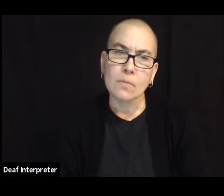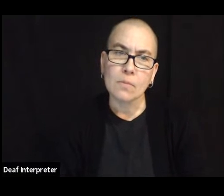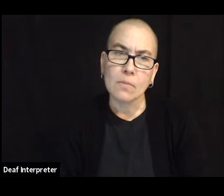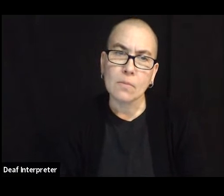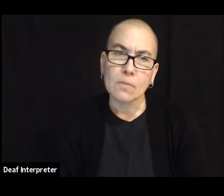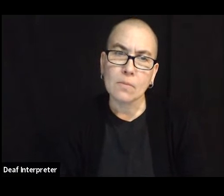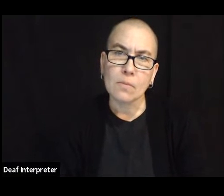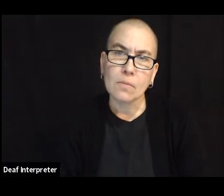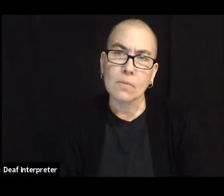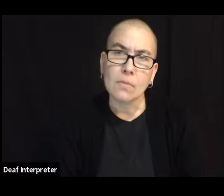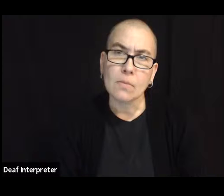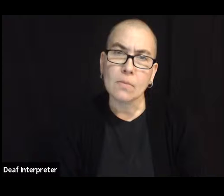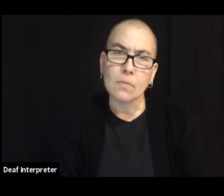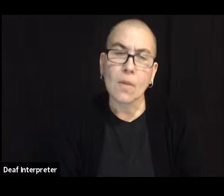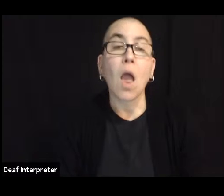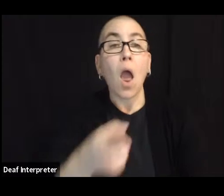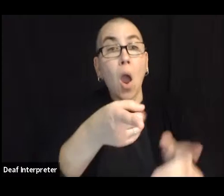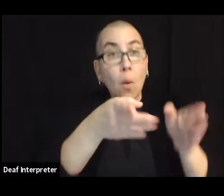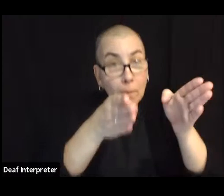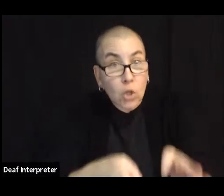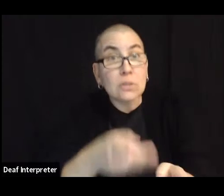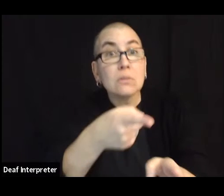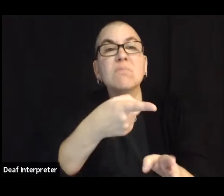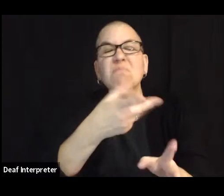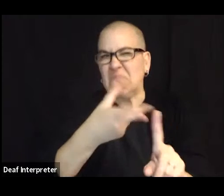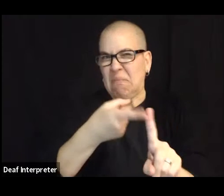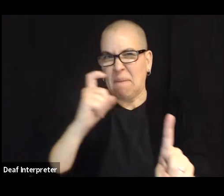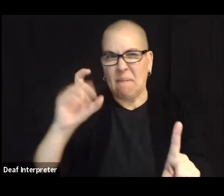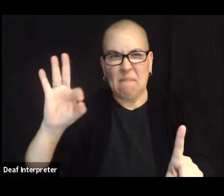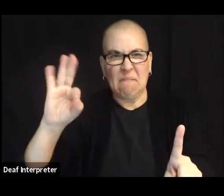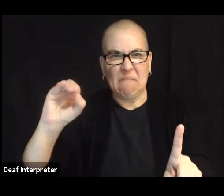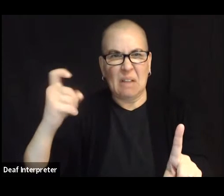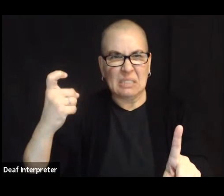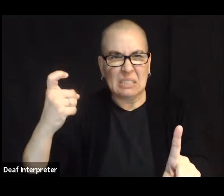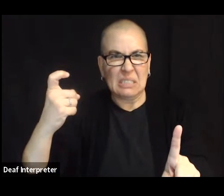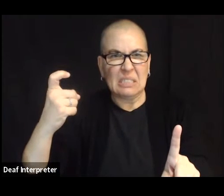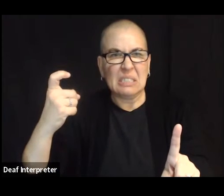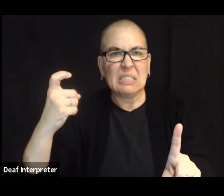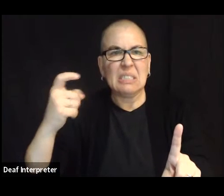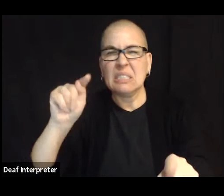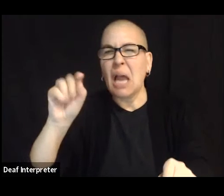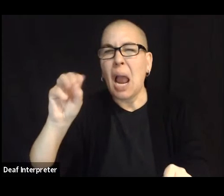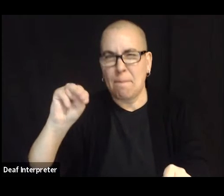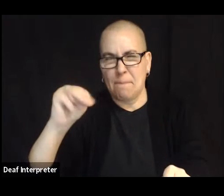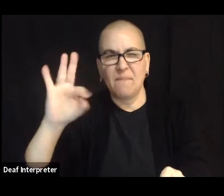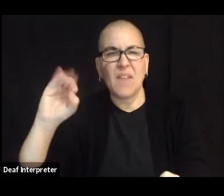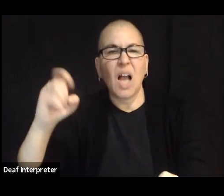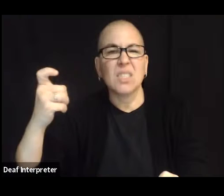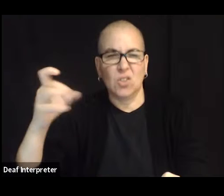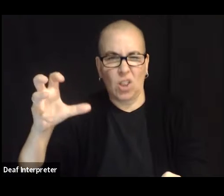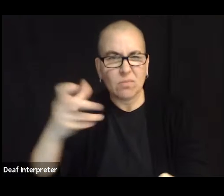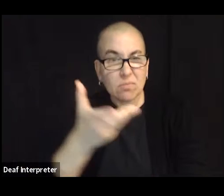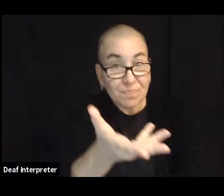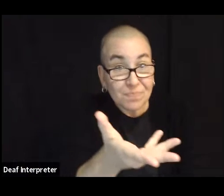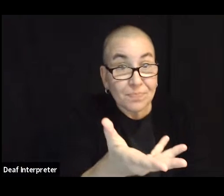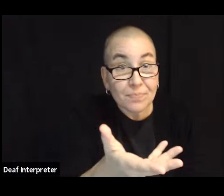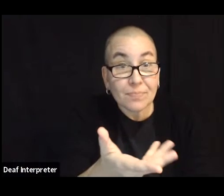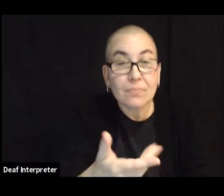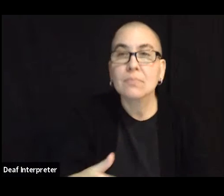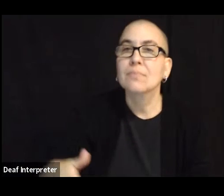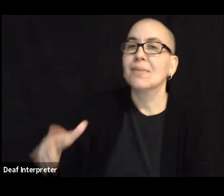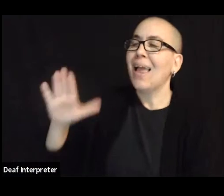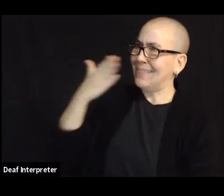line is open. Thanks for taking the question. Do you worry about the confusing messages that are being